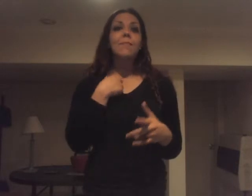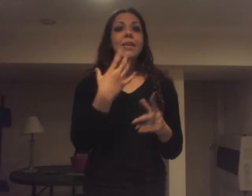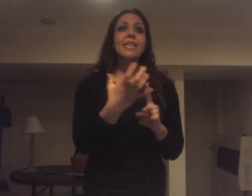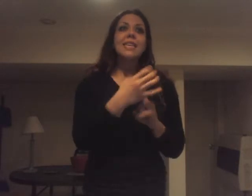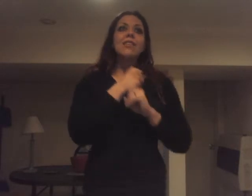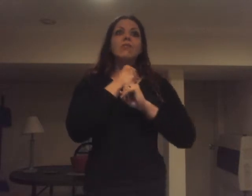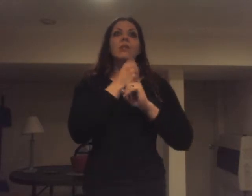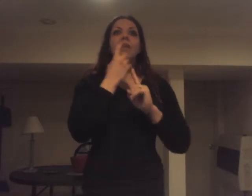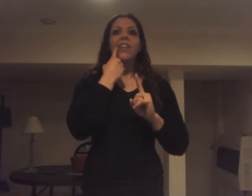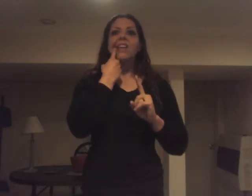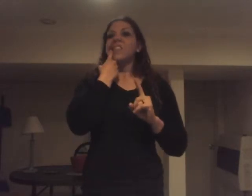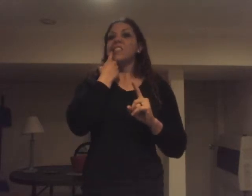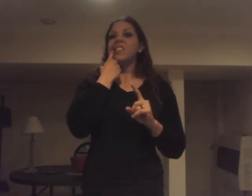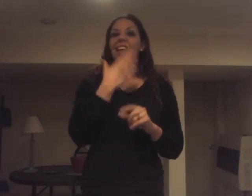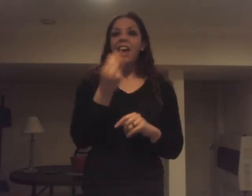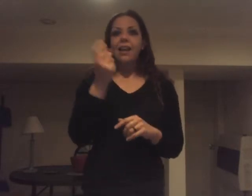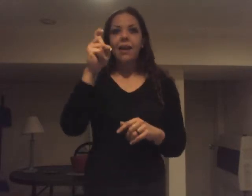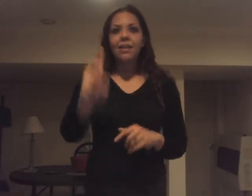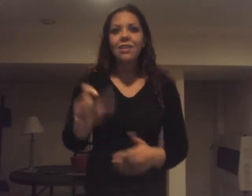an addiction and I need treatment.